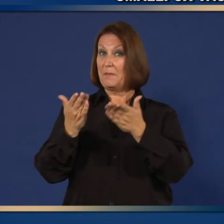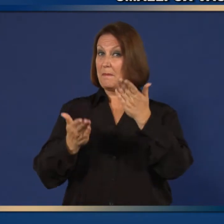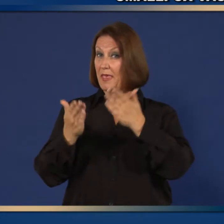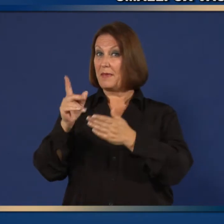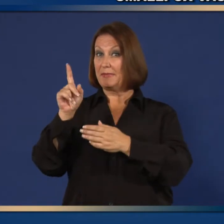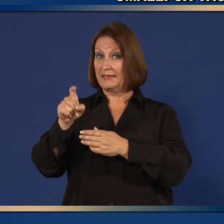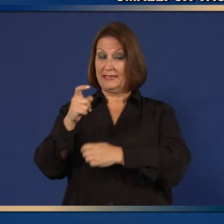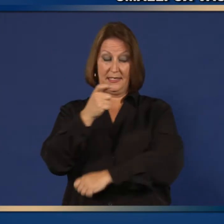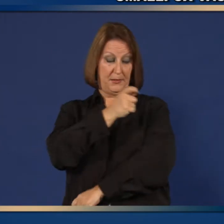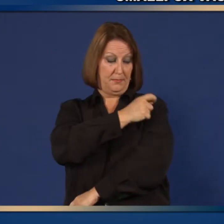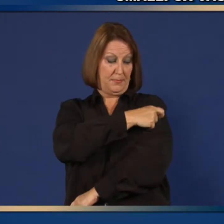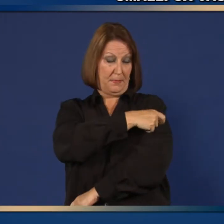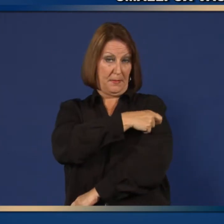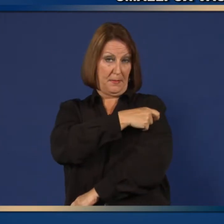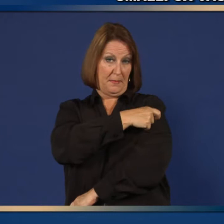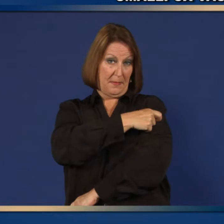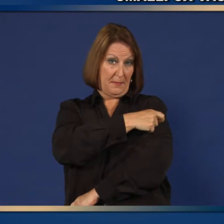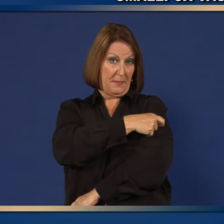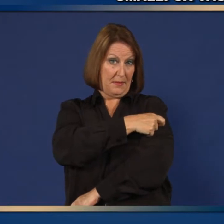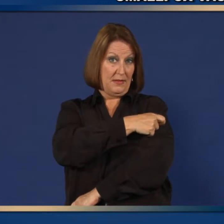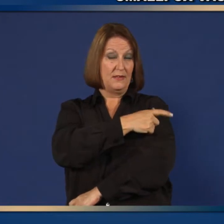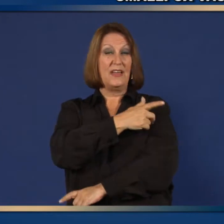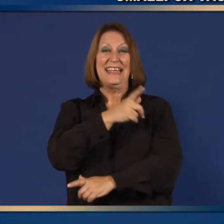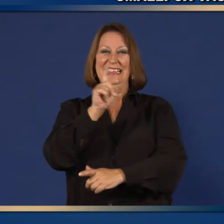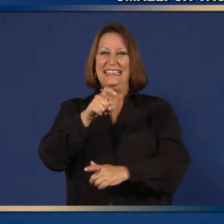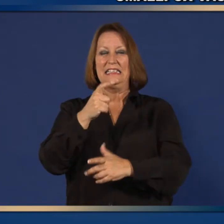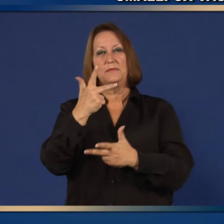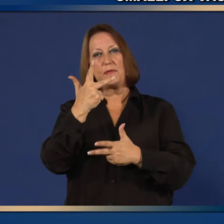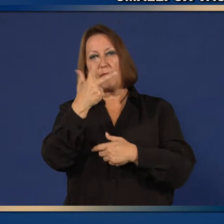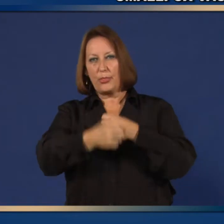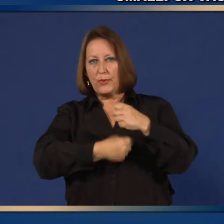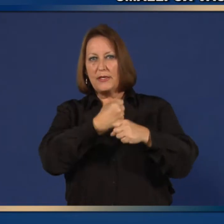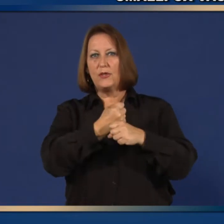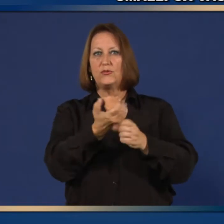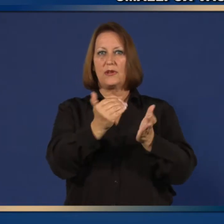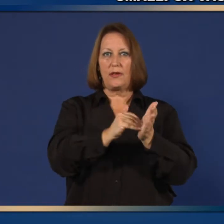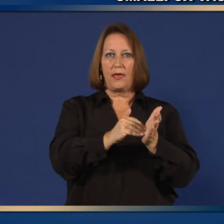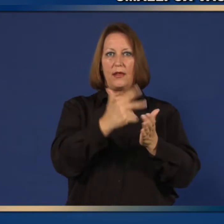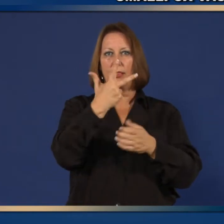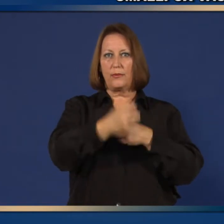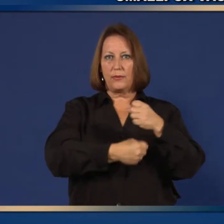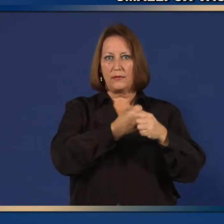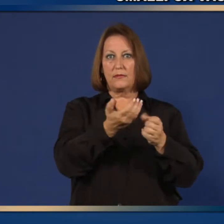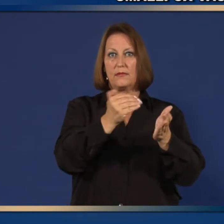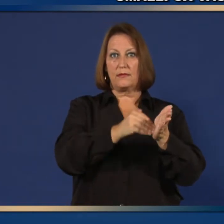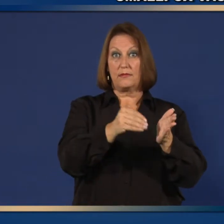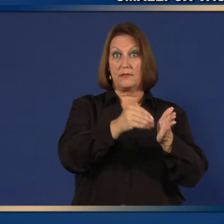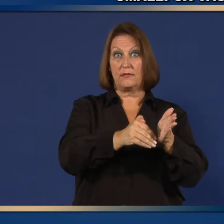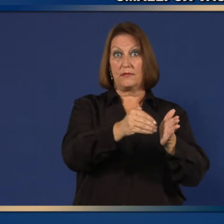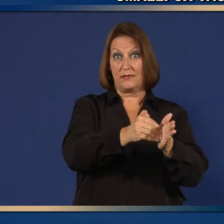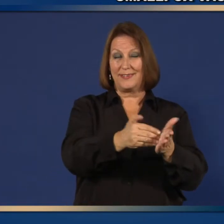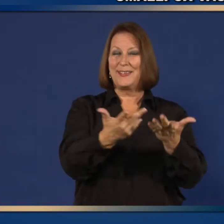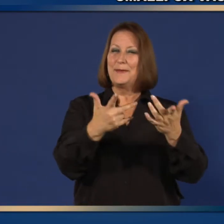years, depending on their risk of exposure to smallpox or related viruses.